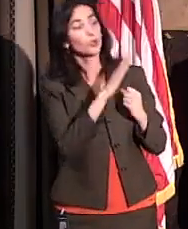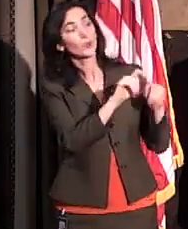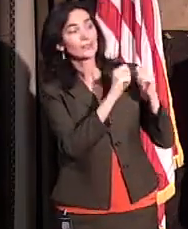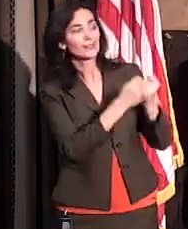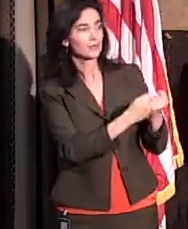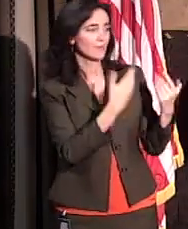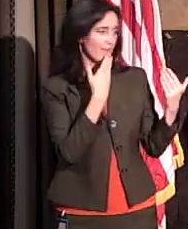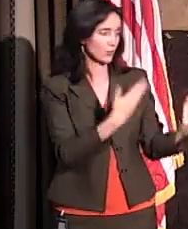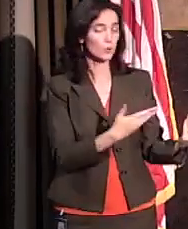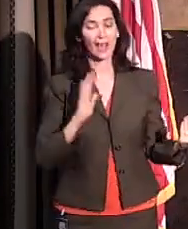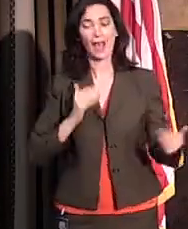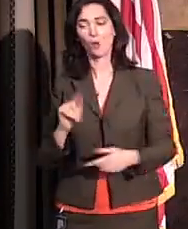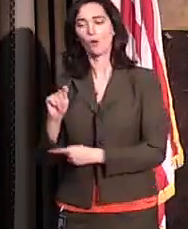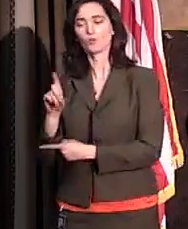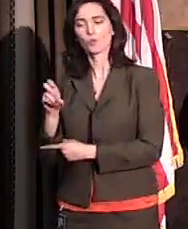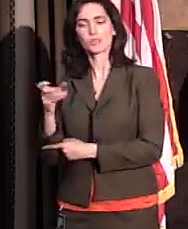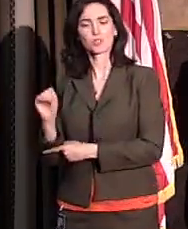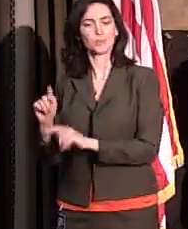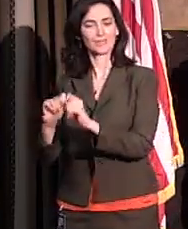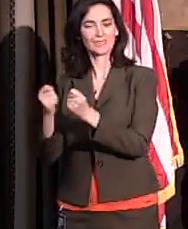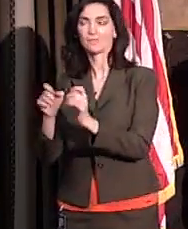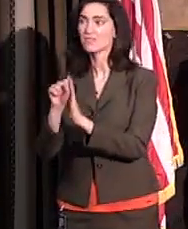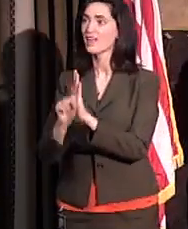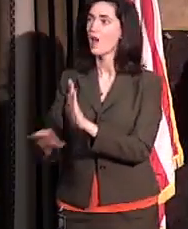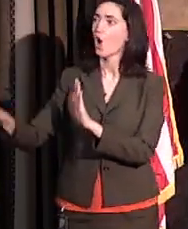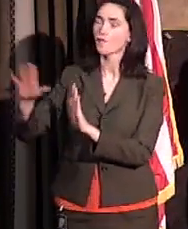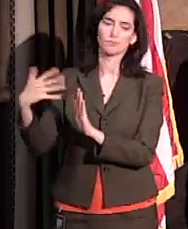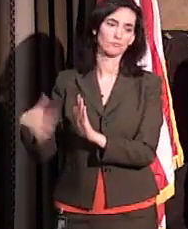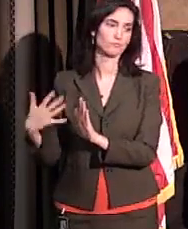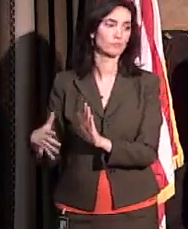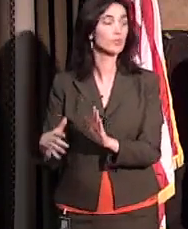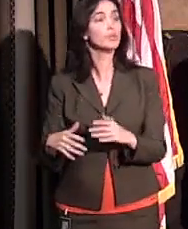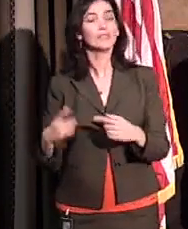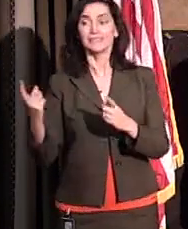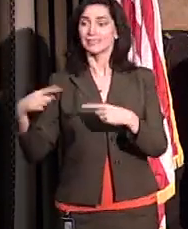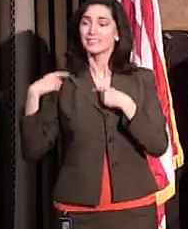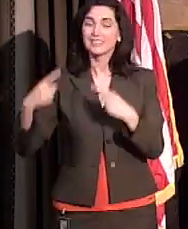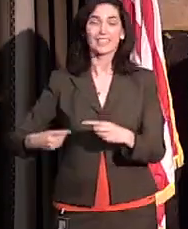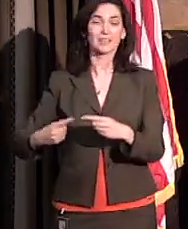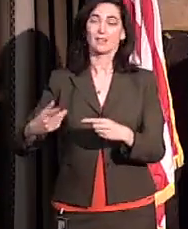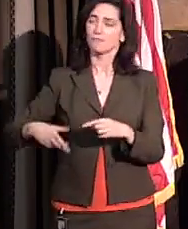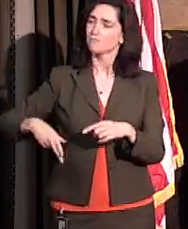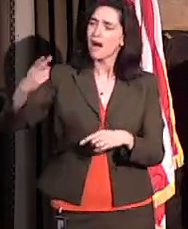and our tourism team around the state. These record-breaking numbers will be back soon. Thank you.